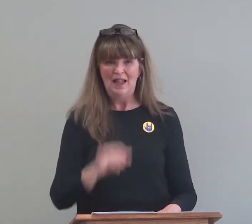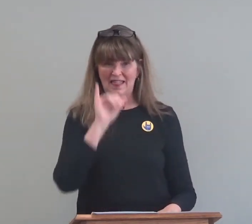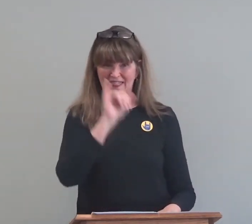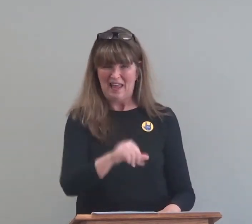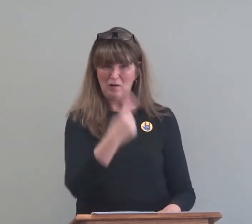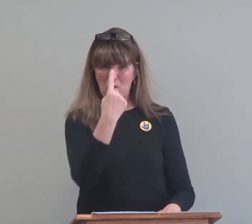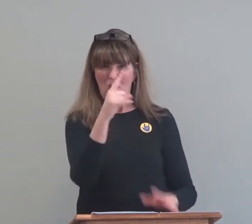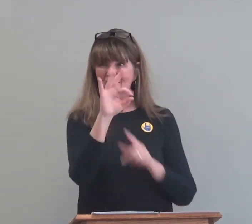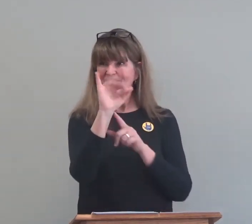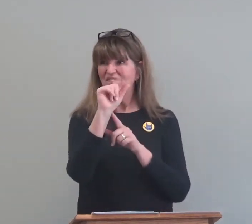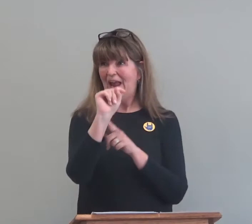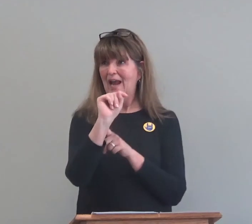risen.